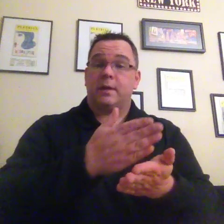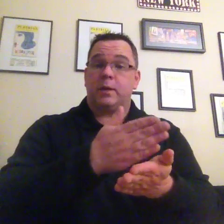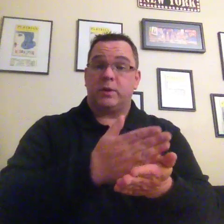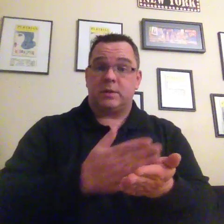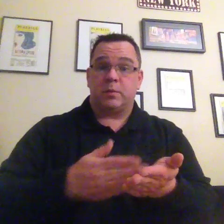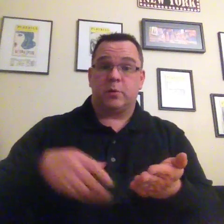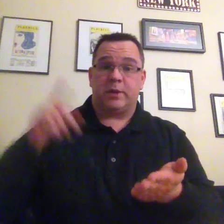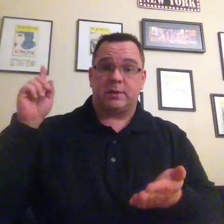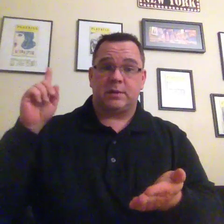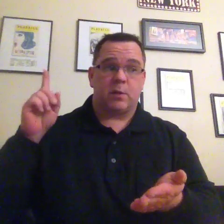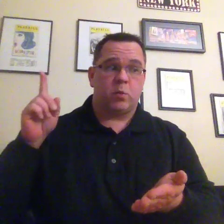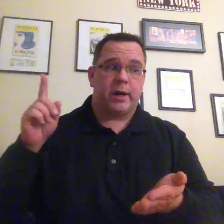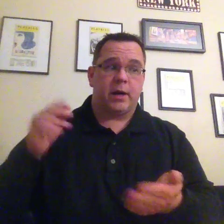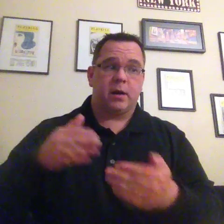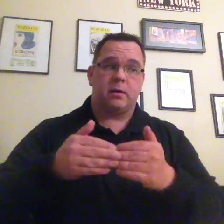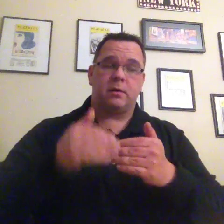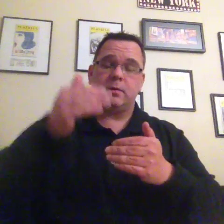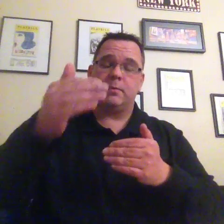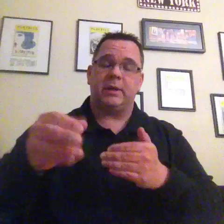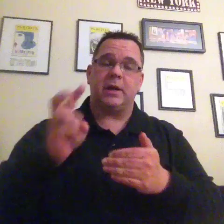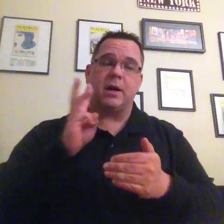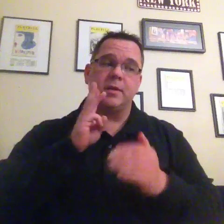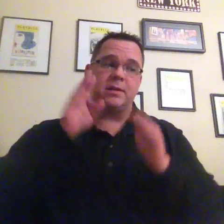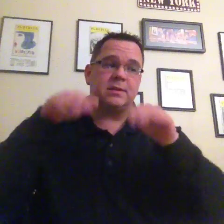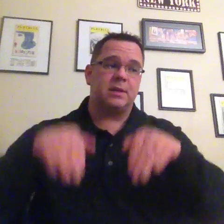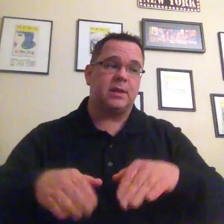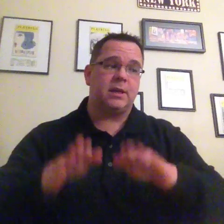Then we simply repeat, somewhere beyond the sea.